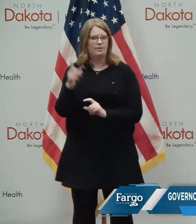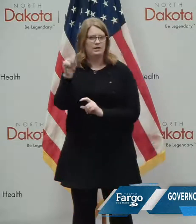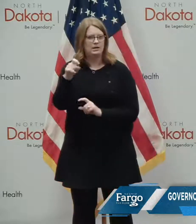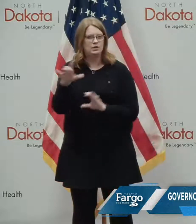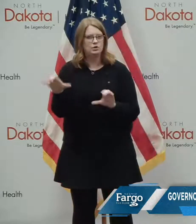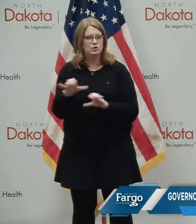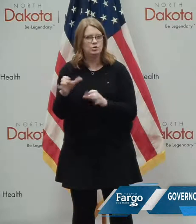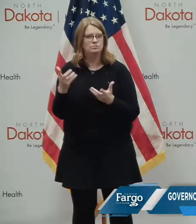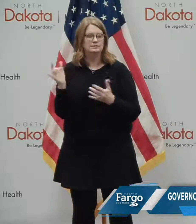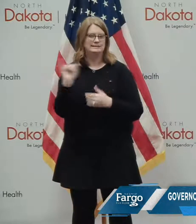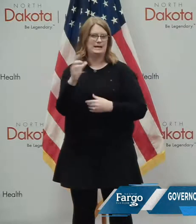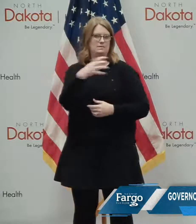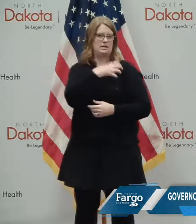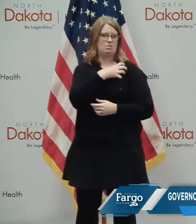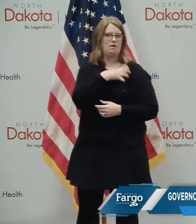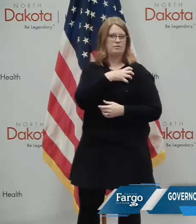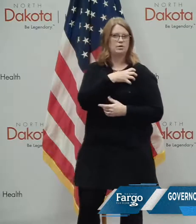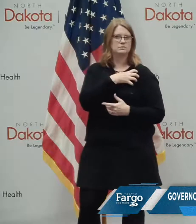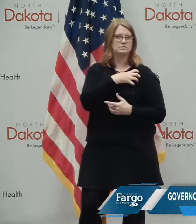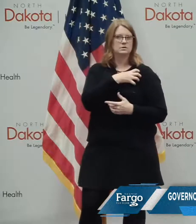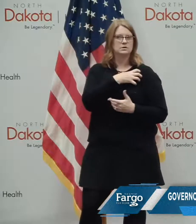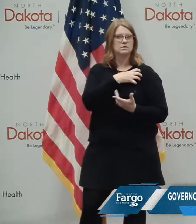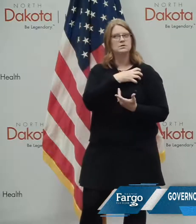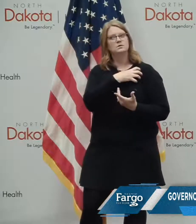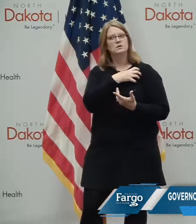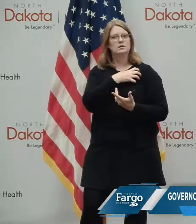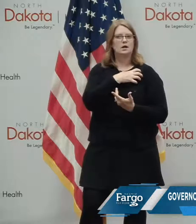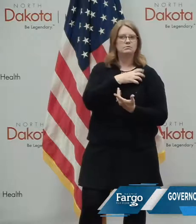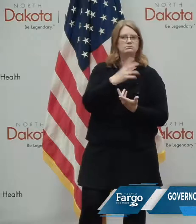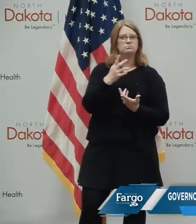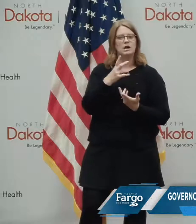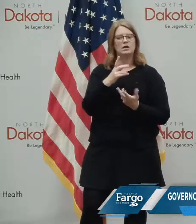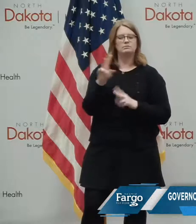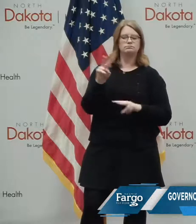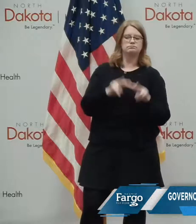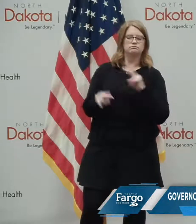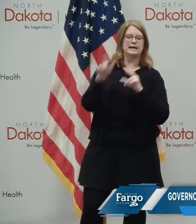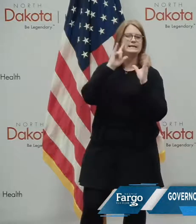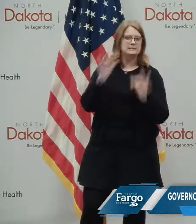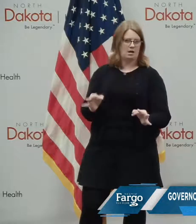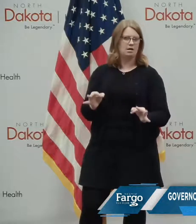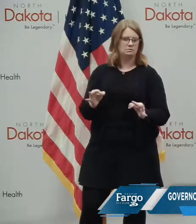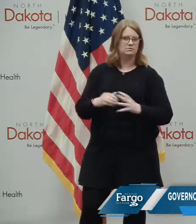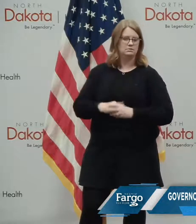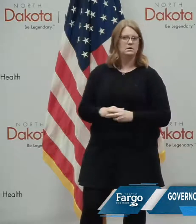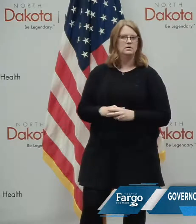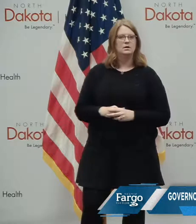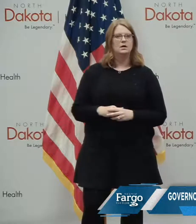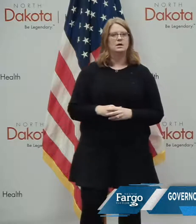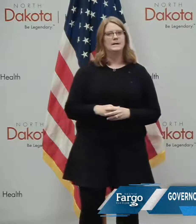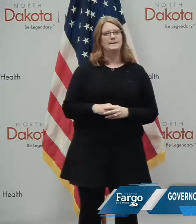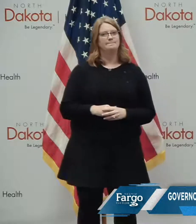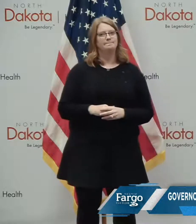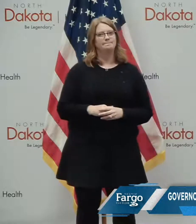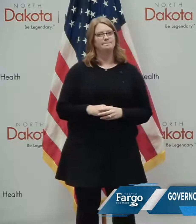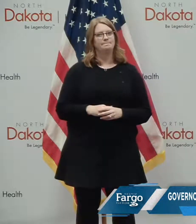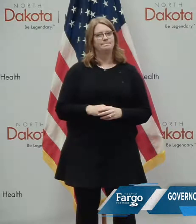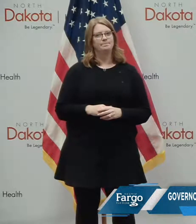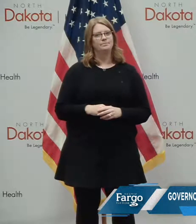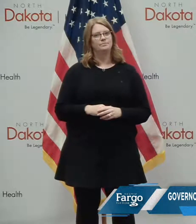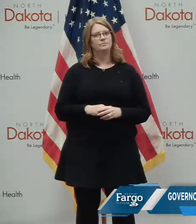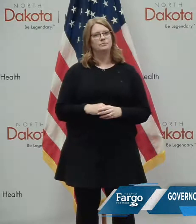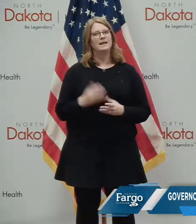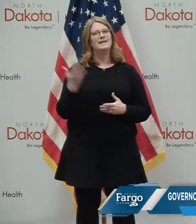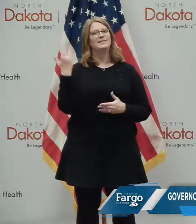would have the ability to do, to have gradients based on it. And I would say, again, We did issue one order